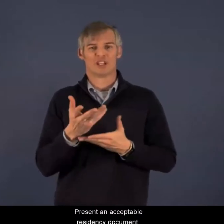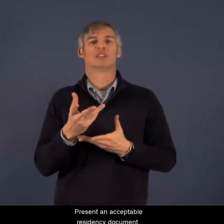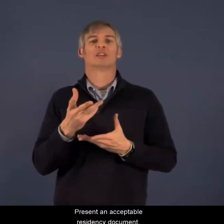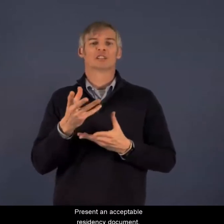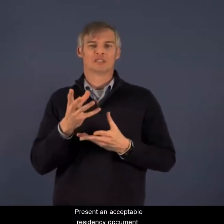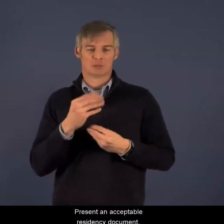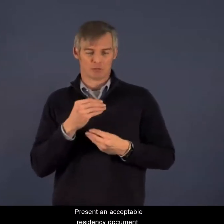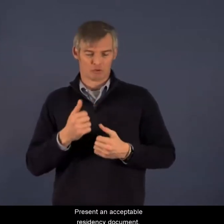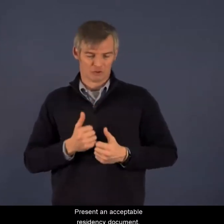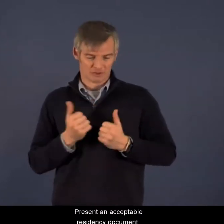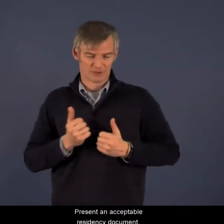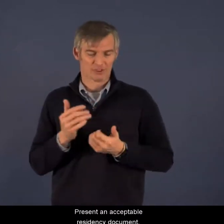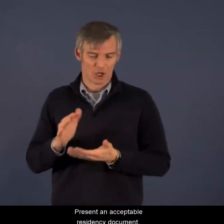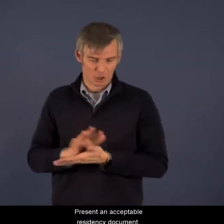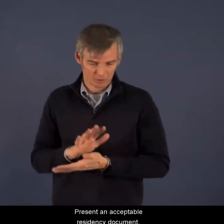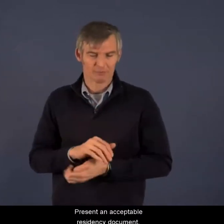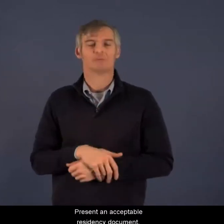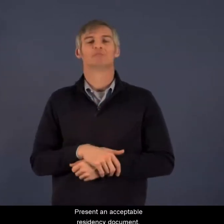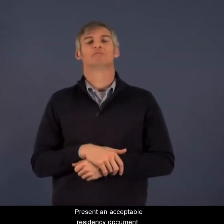Present an acceptable residency document.